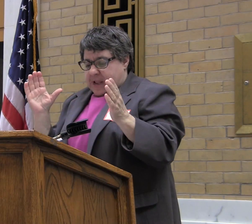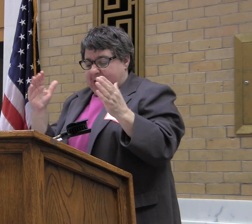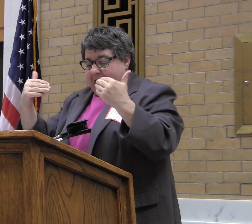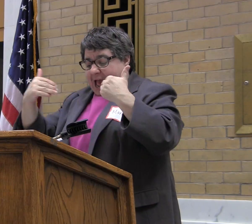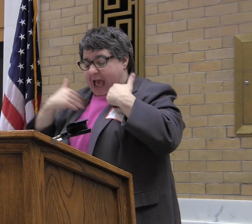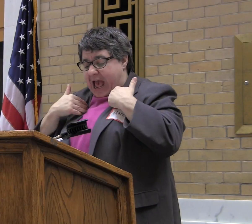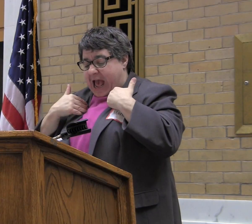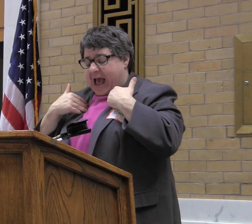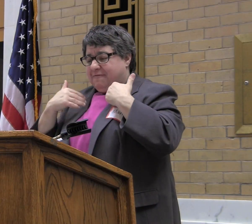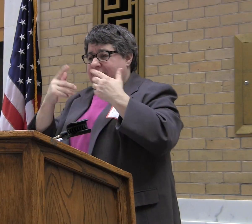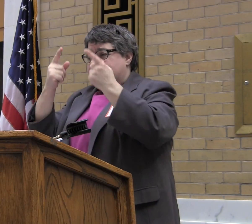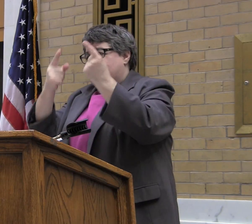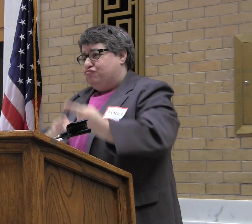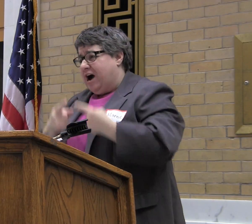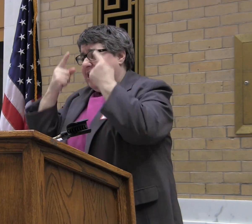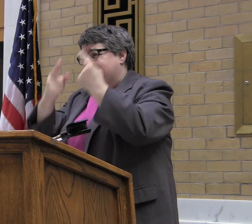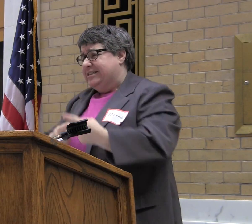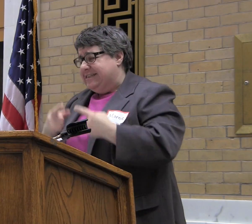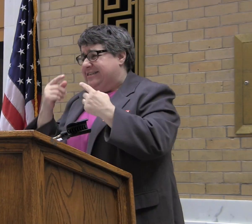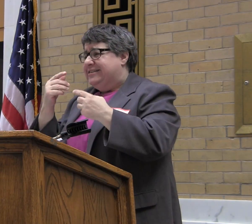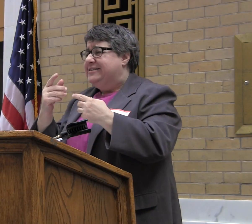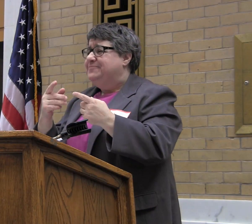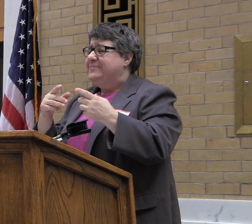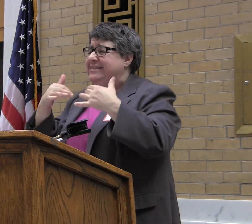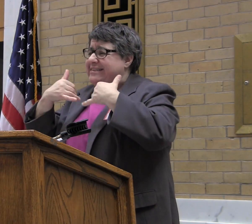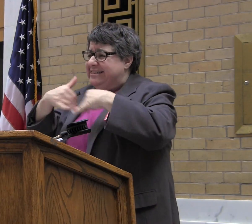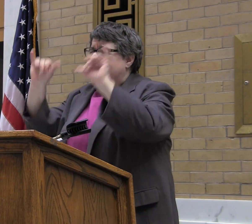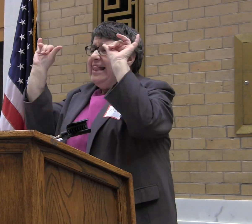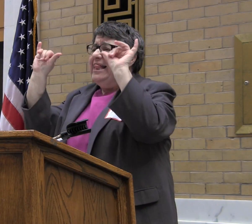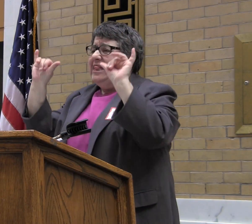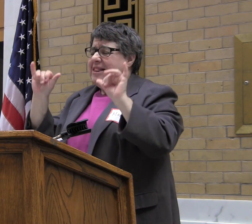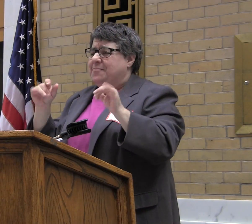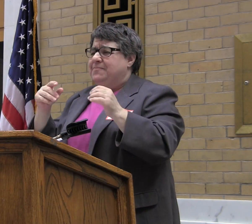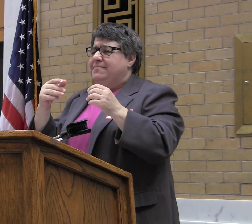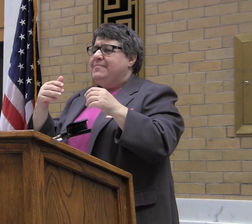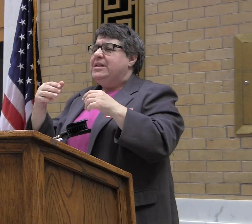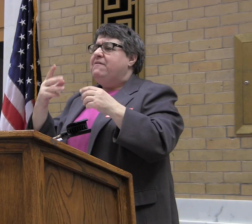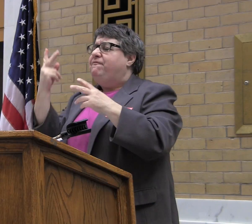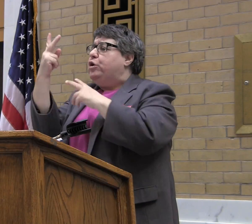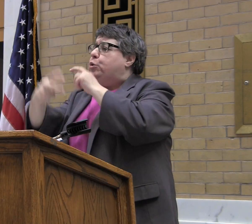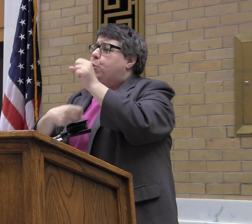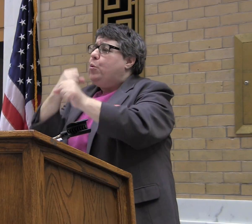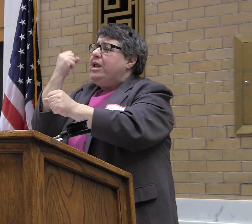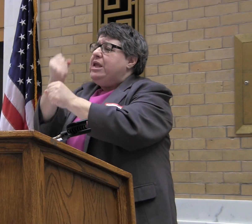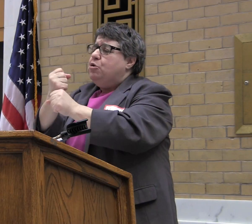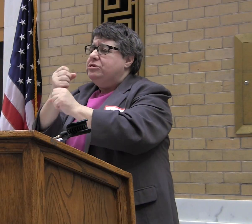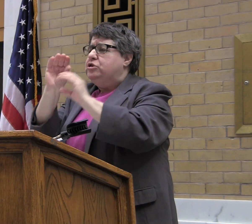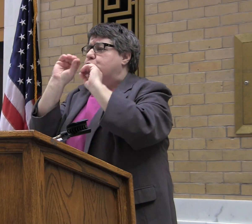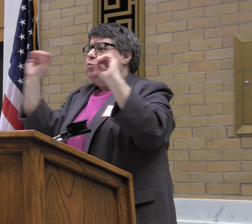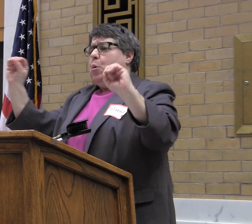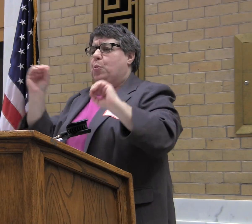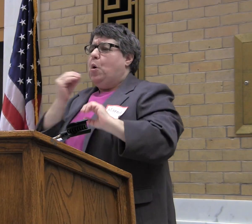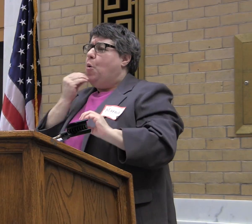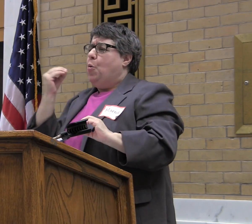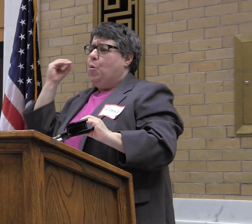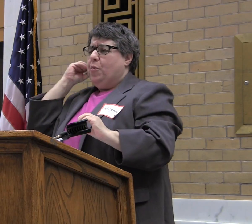with that help, and I struggled for 2